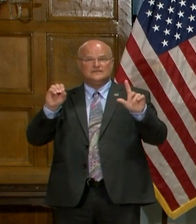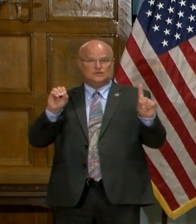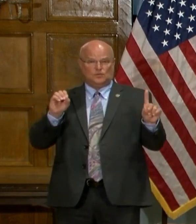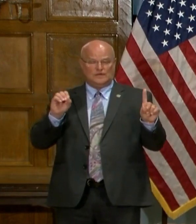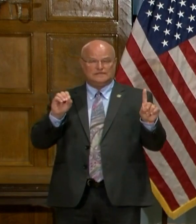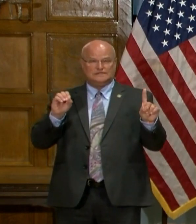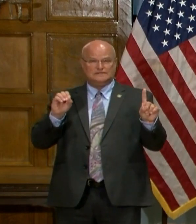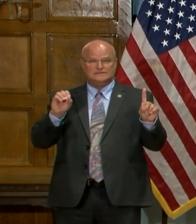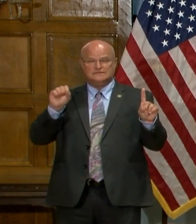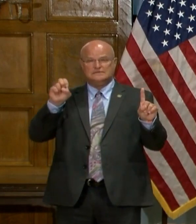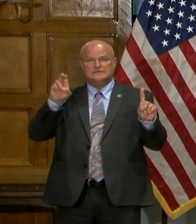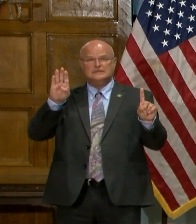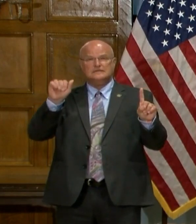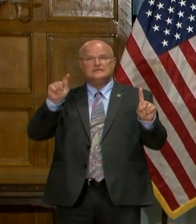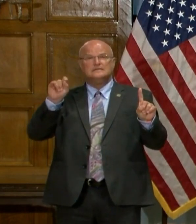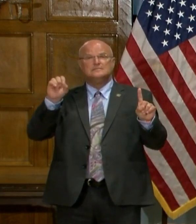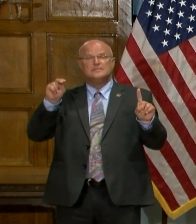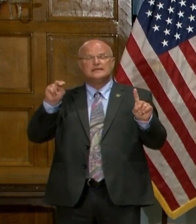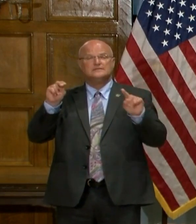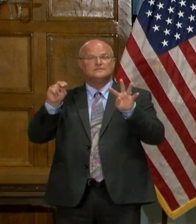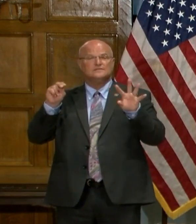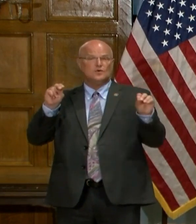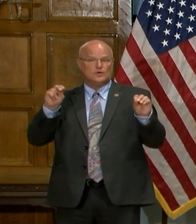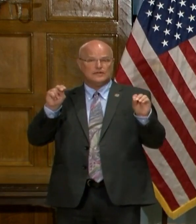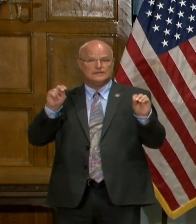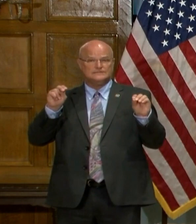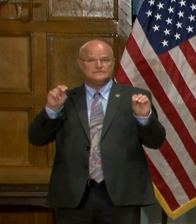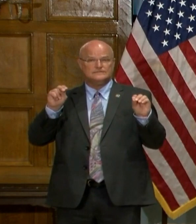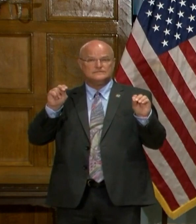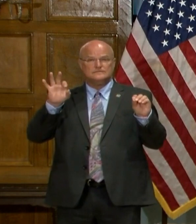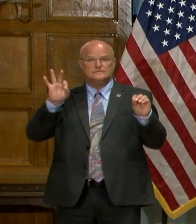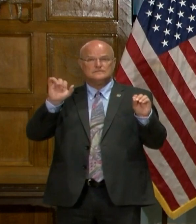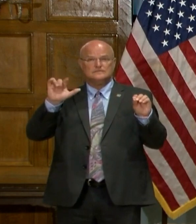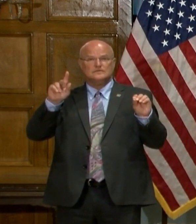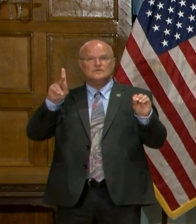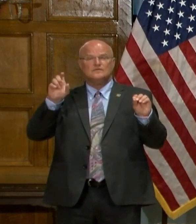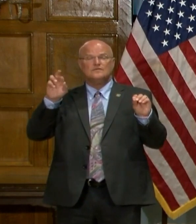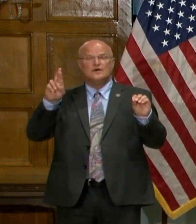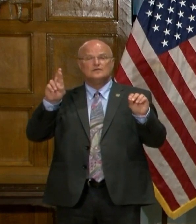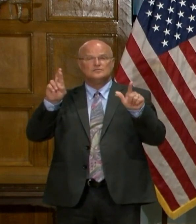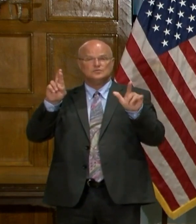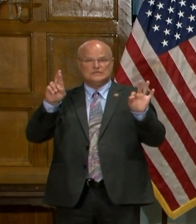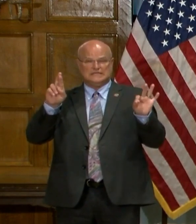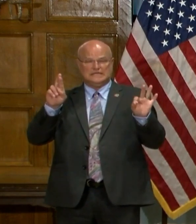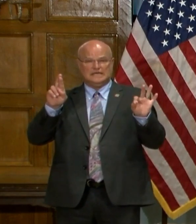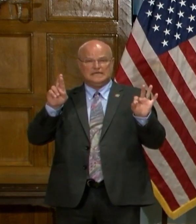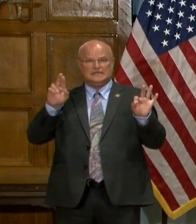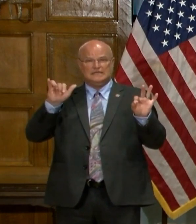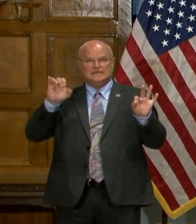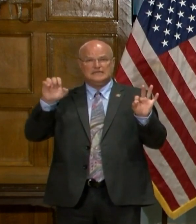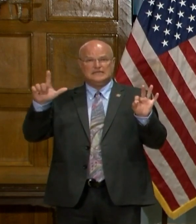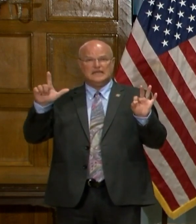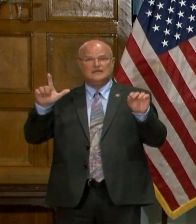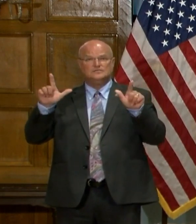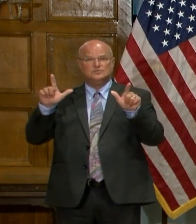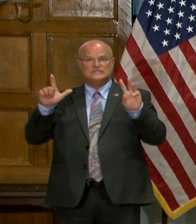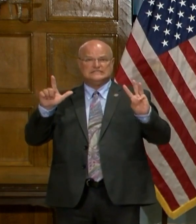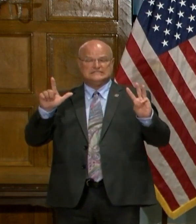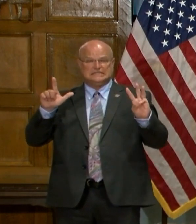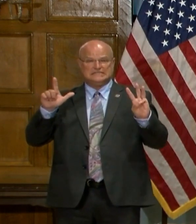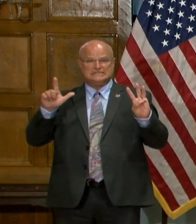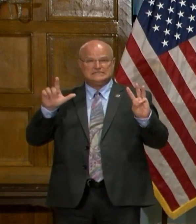51, Sebastian County 40, Faulkner 29, Yale